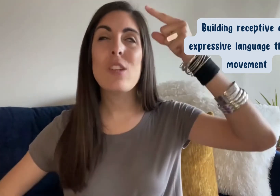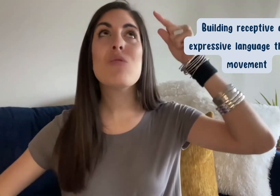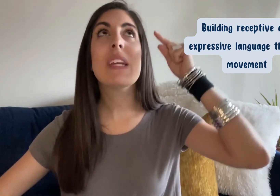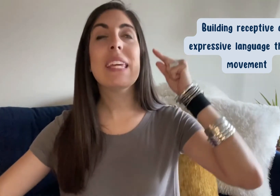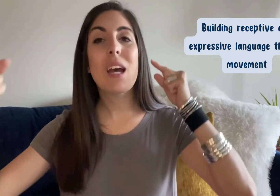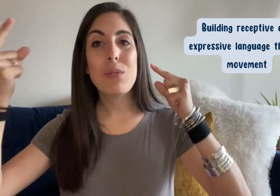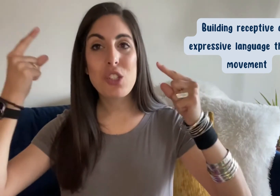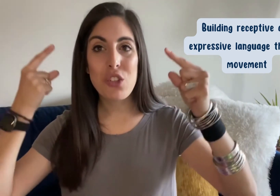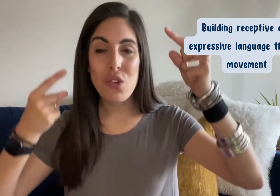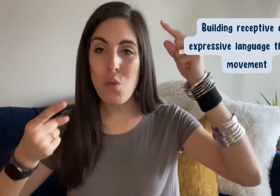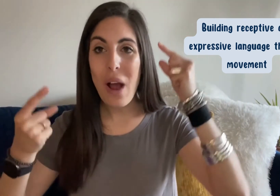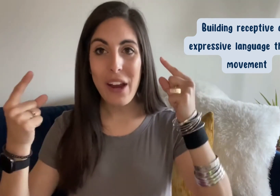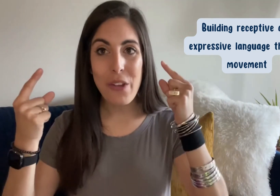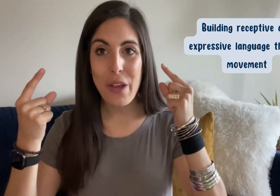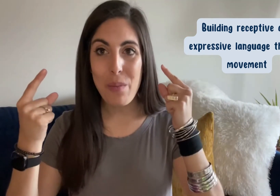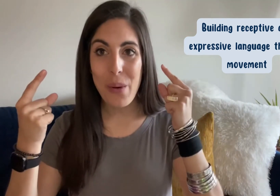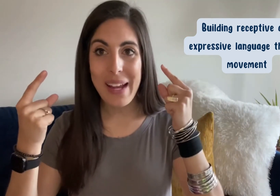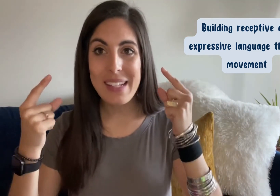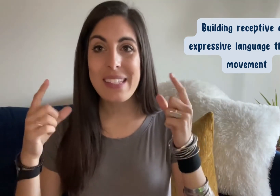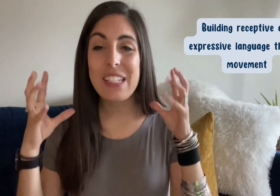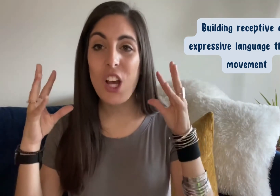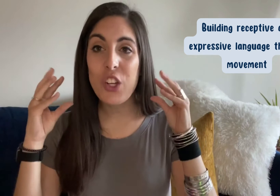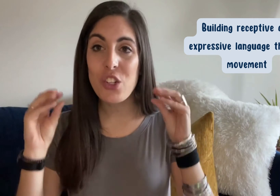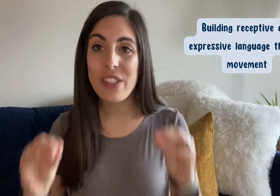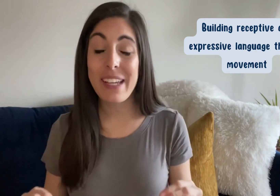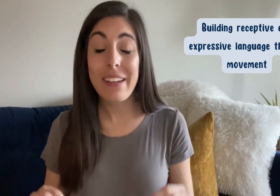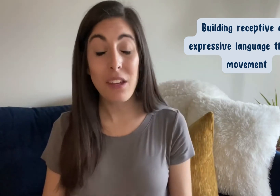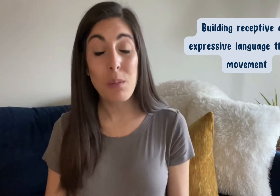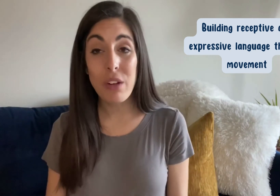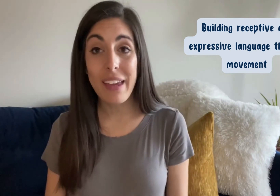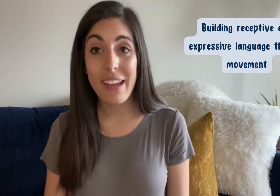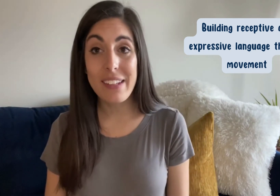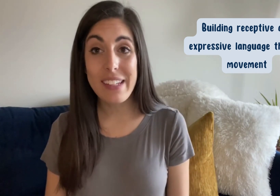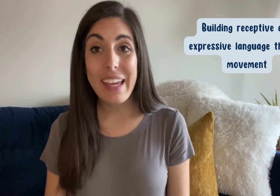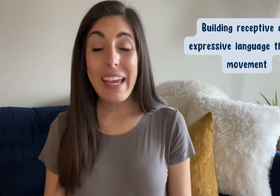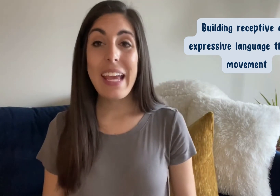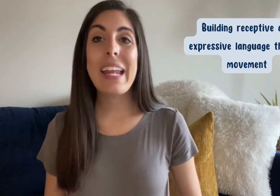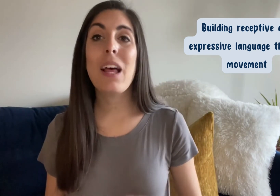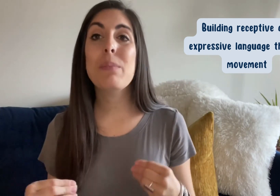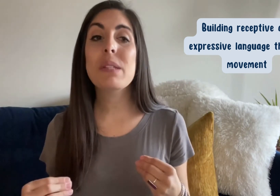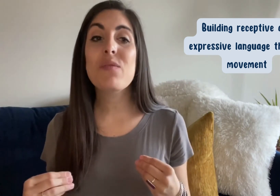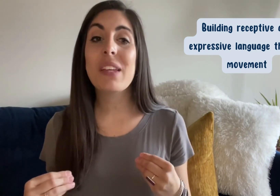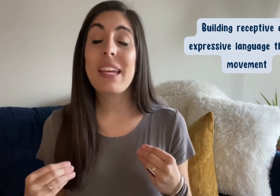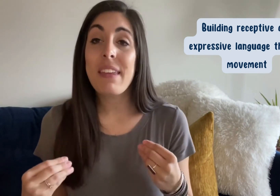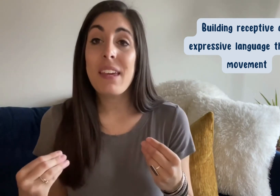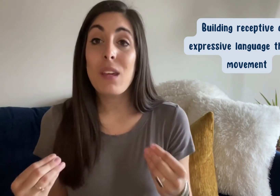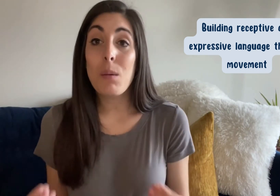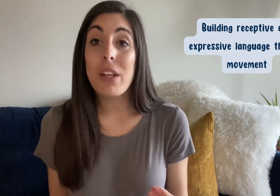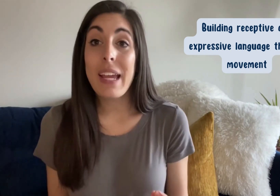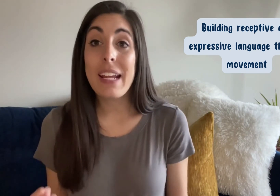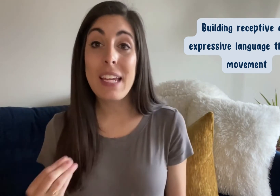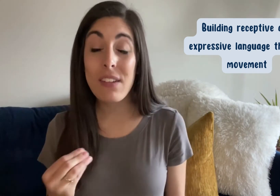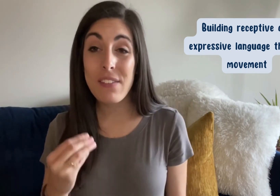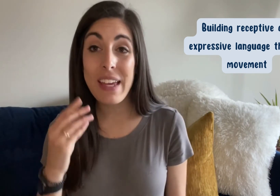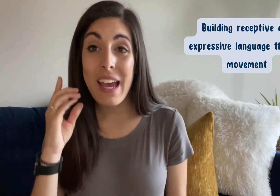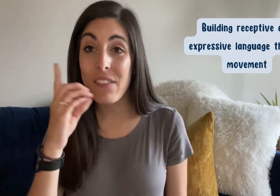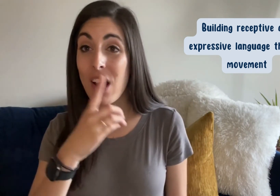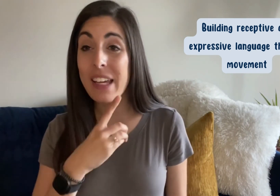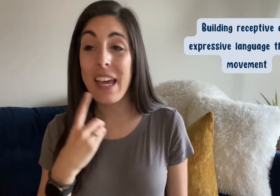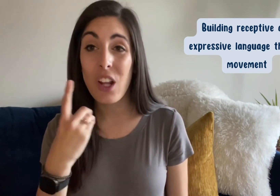really helps children wire their brains to understand and communicate. It helps them feel like they can communicate even if they have not yet learned